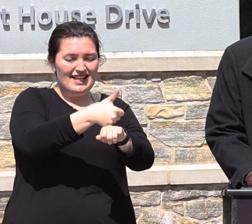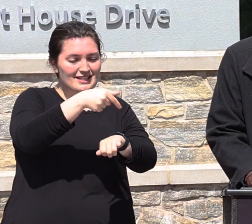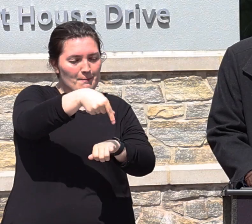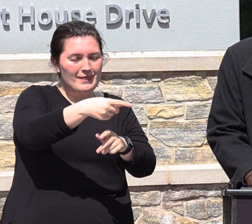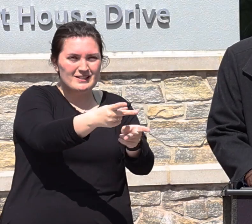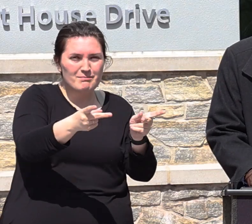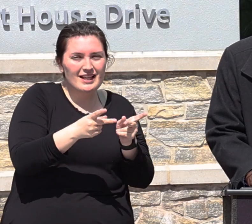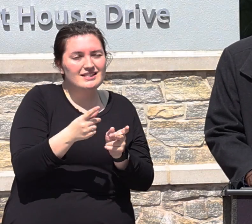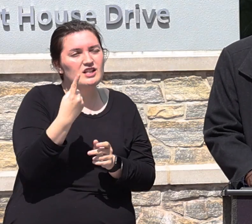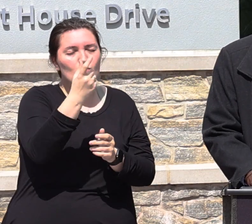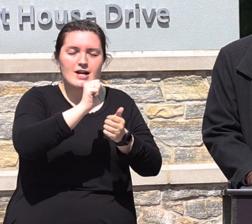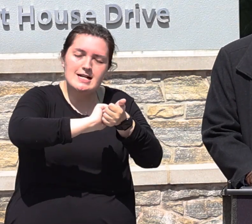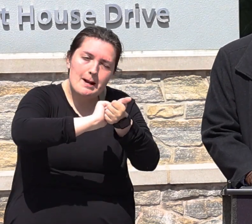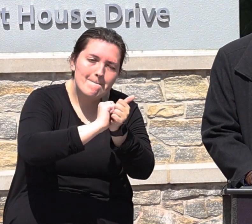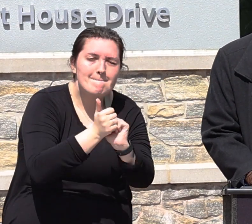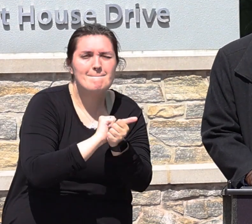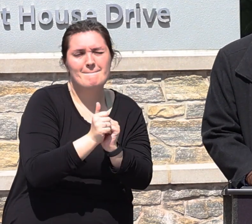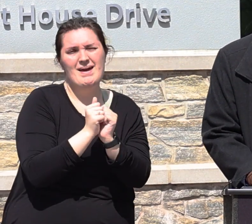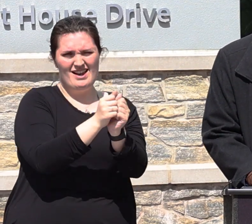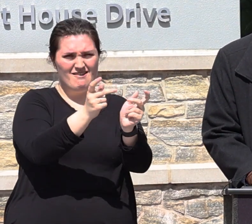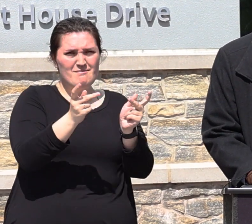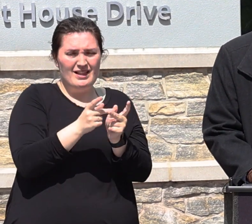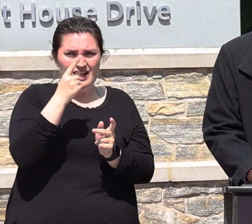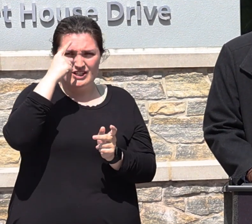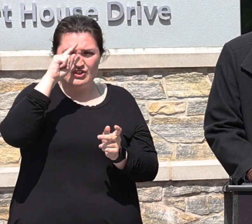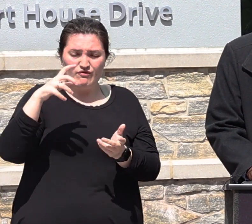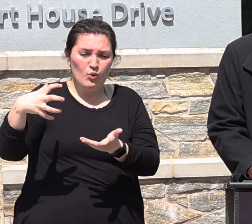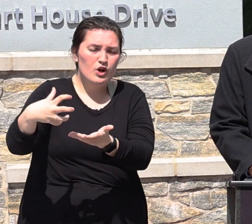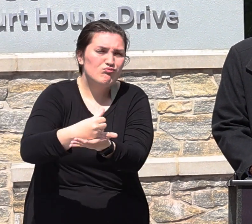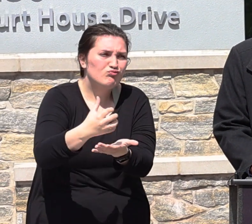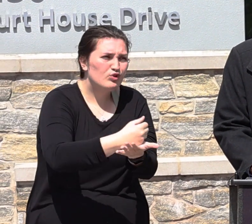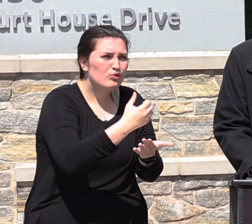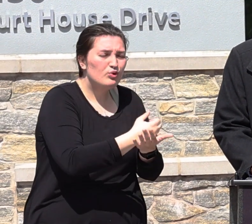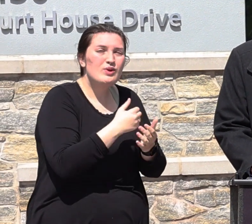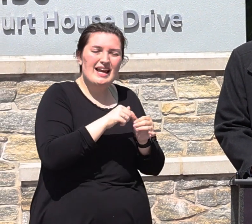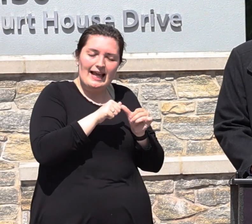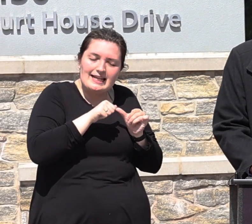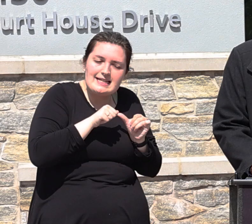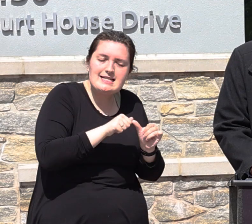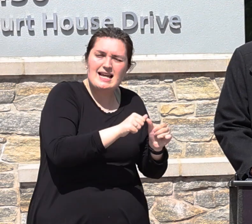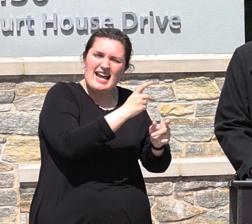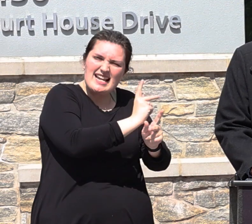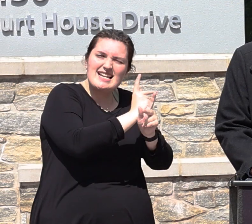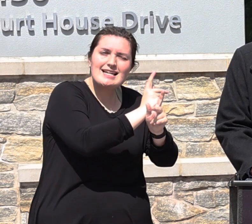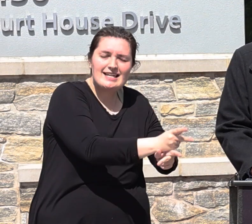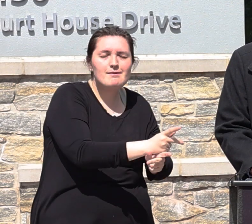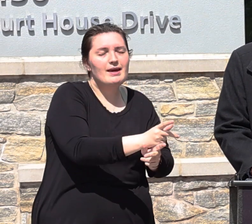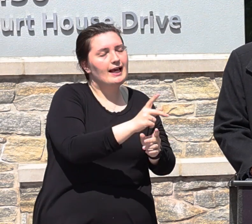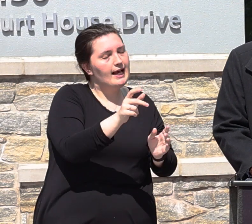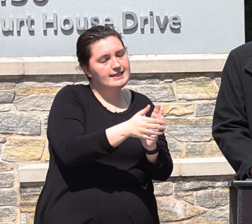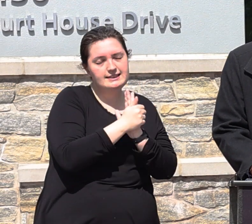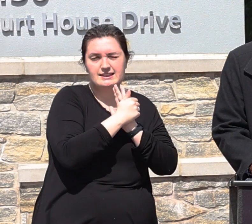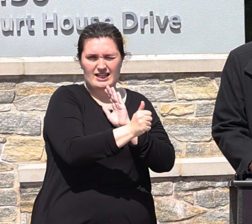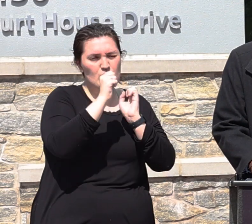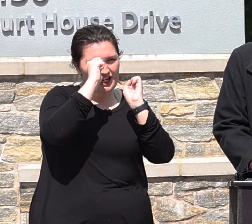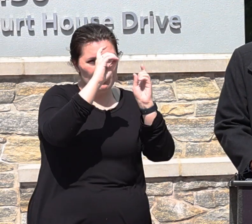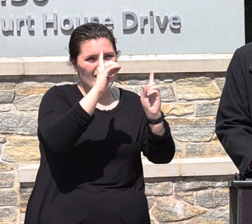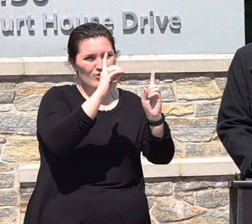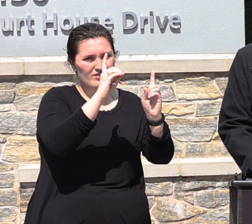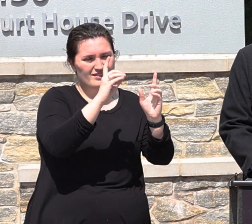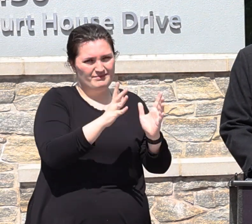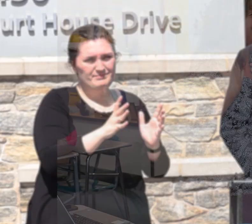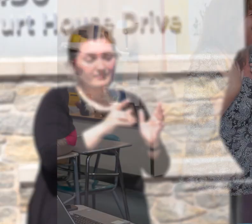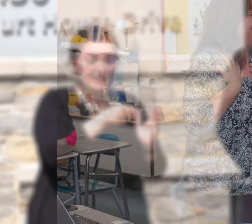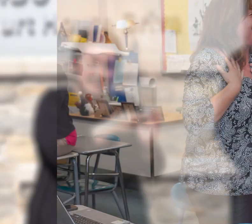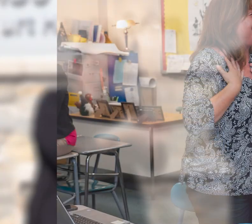the state for recruiting and retaining talented educators. This matters. This matters